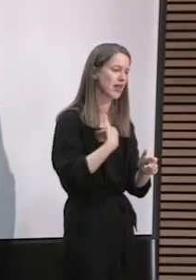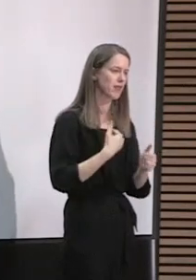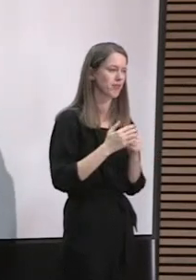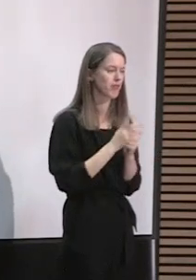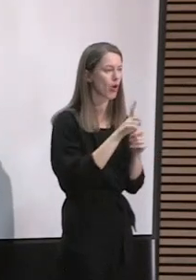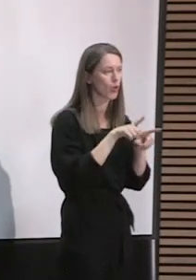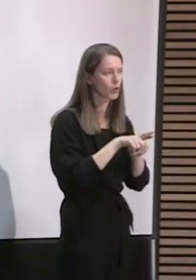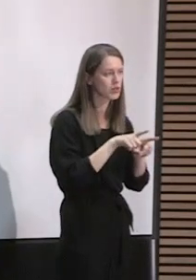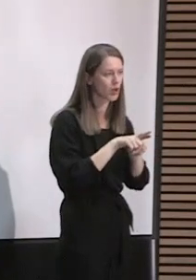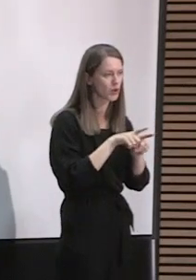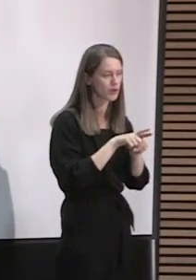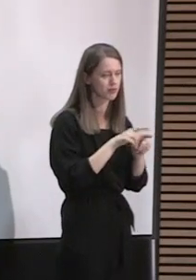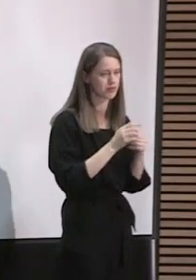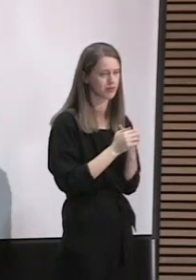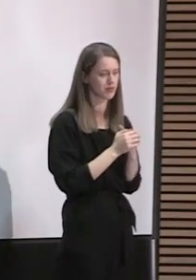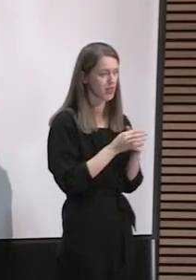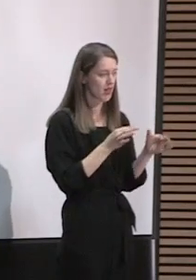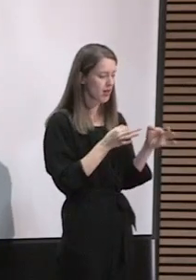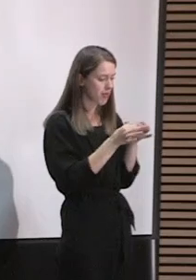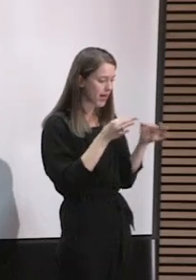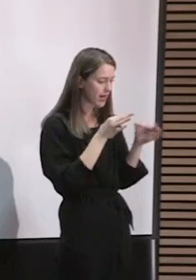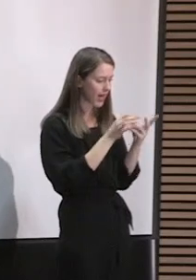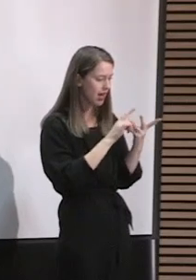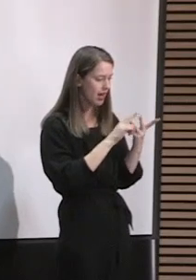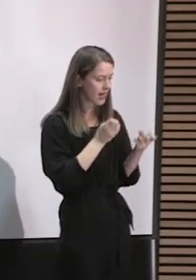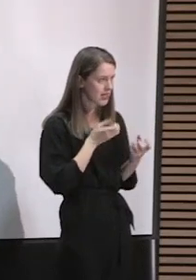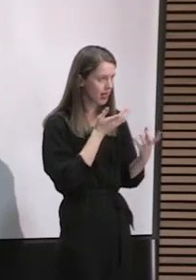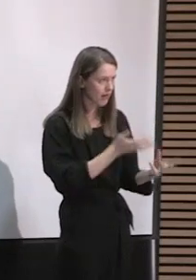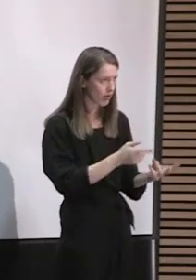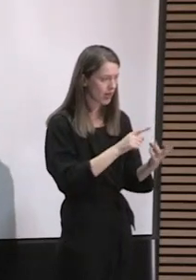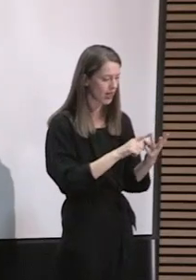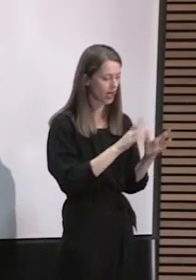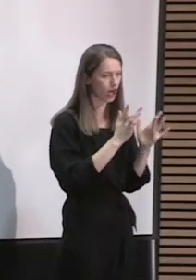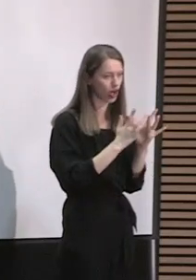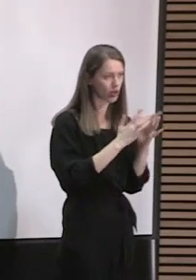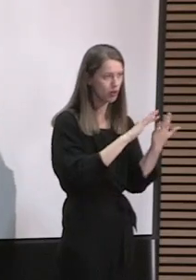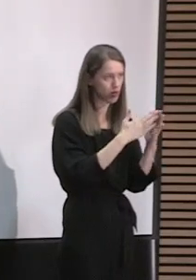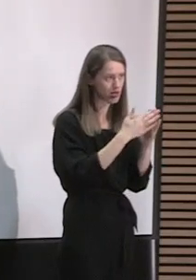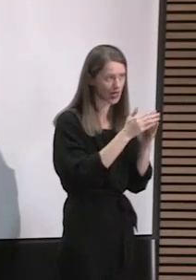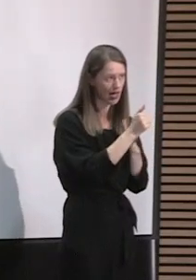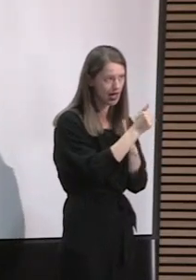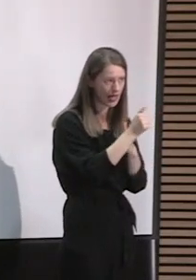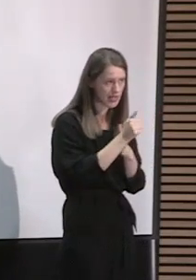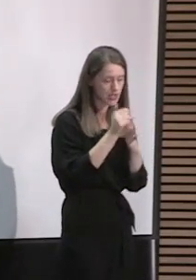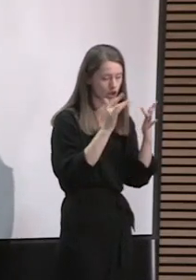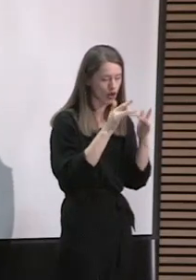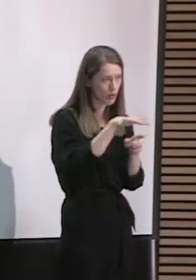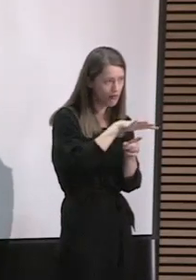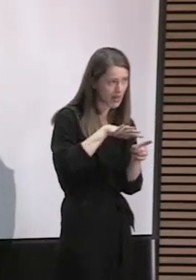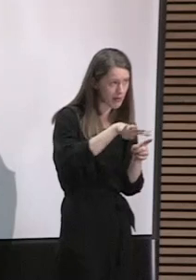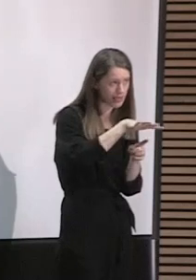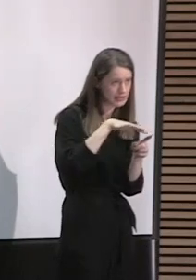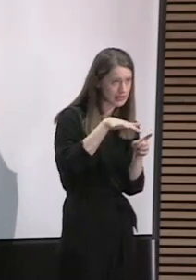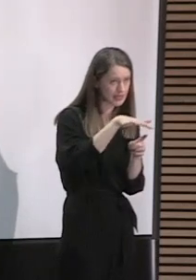just to make that point, actually the planning, the delivery, the contact with community leaders, the contact with the families where there might be a